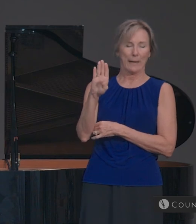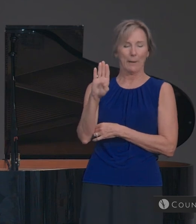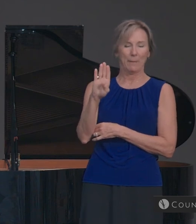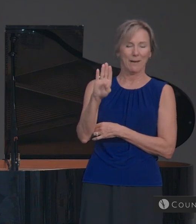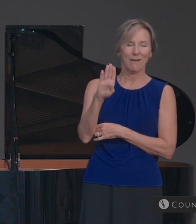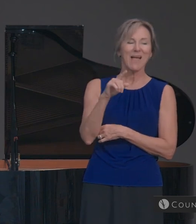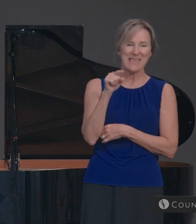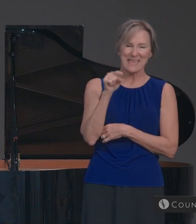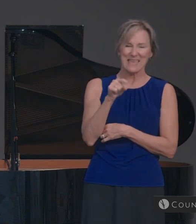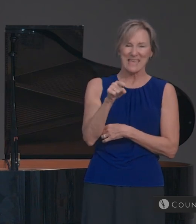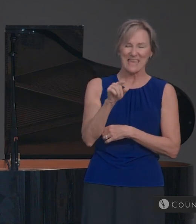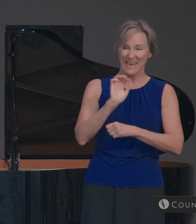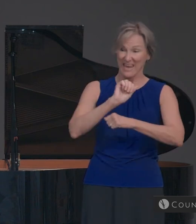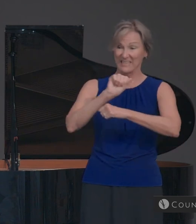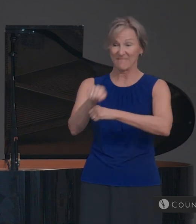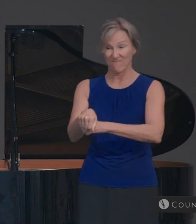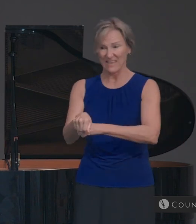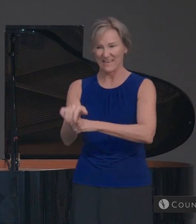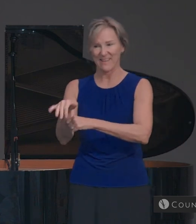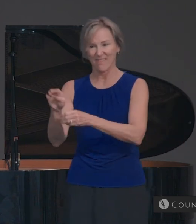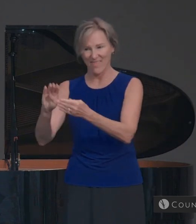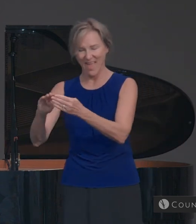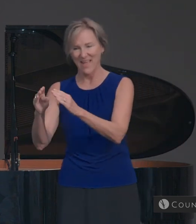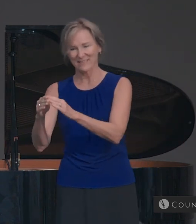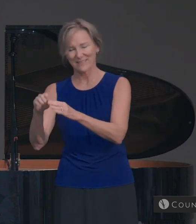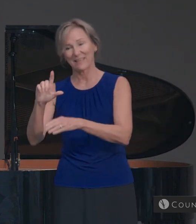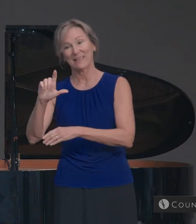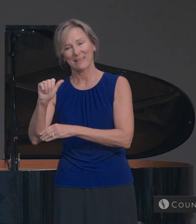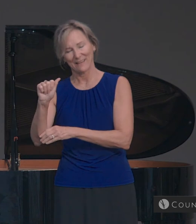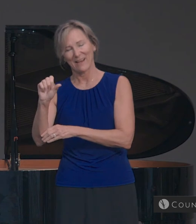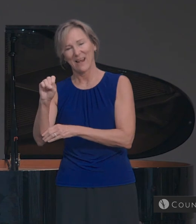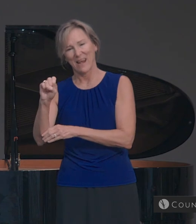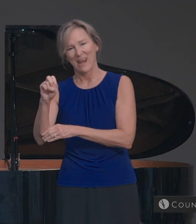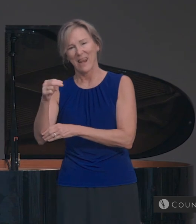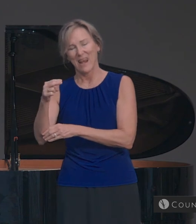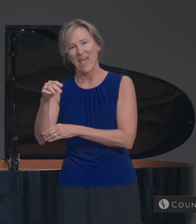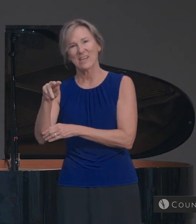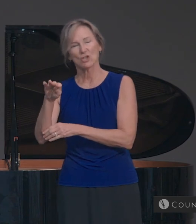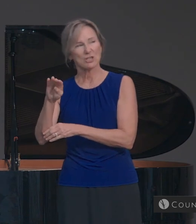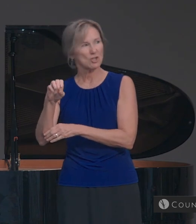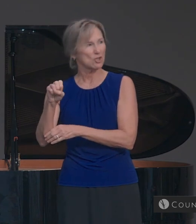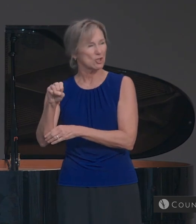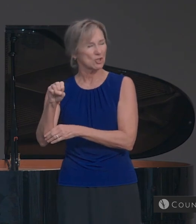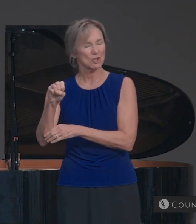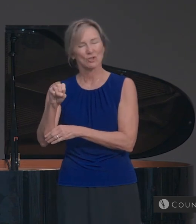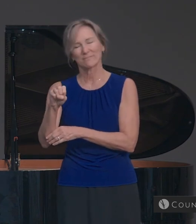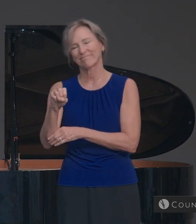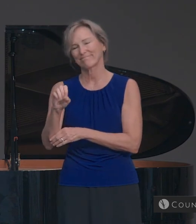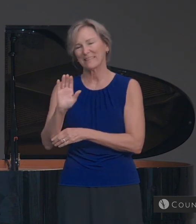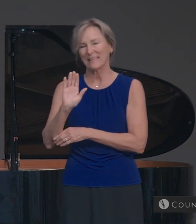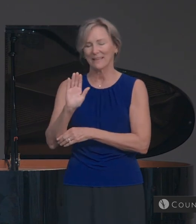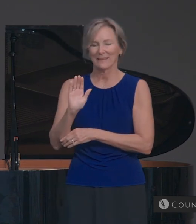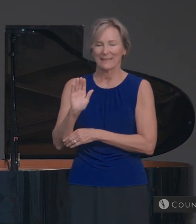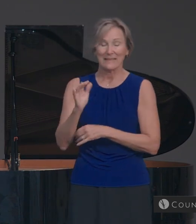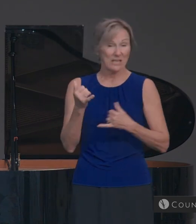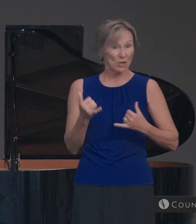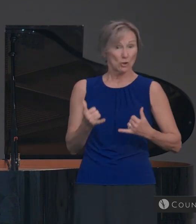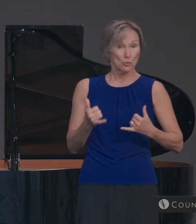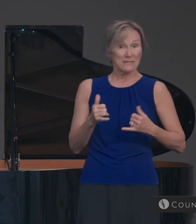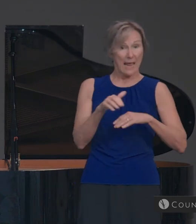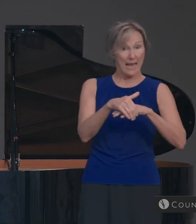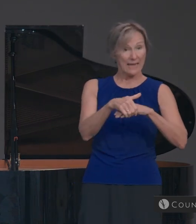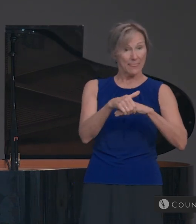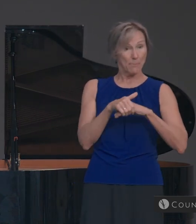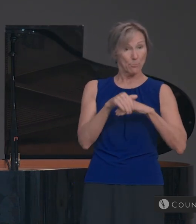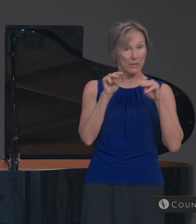actually had great reliefs painted in his palace. And those reliefs still exist. They're in the British Museum today,